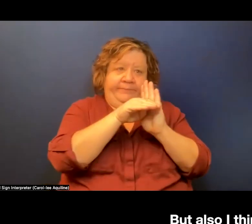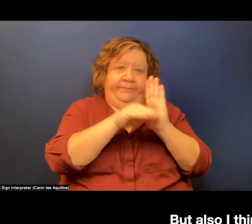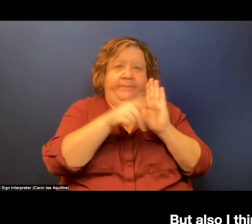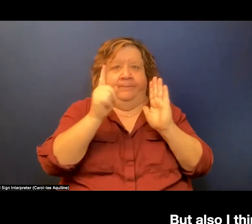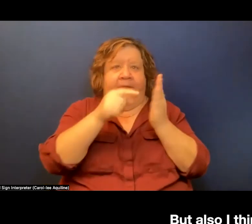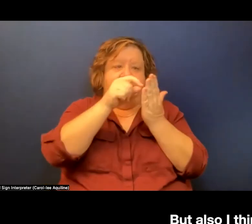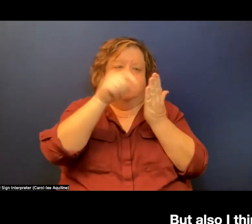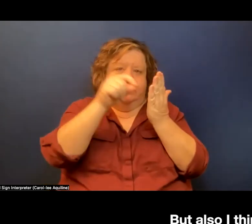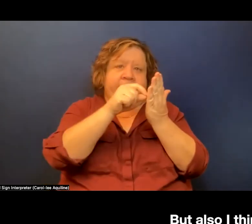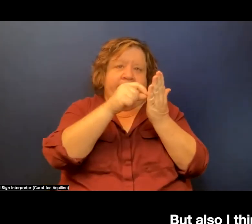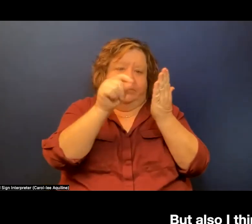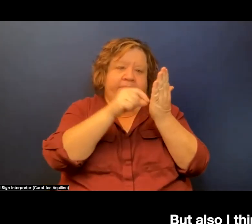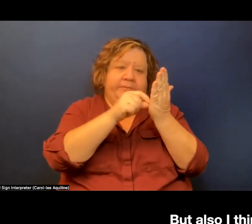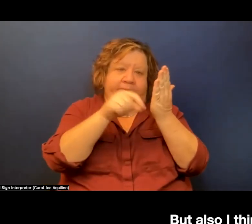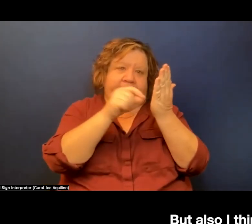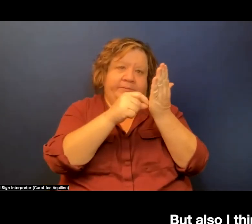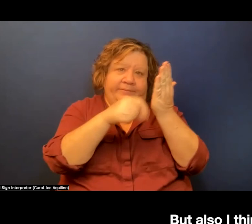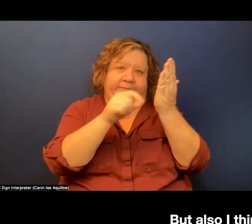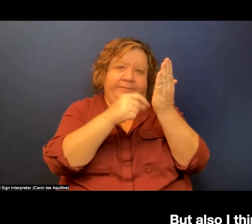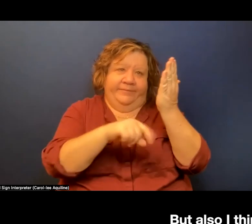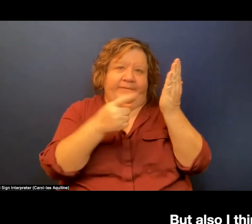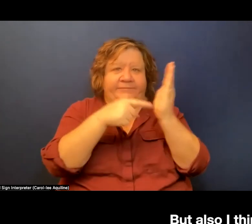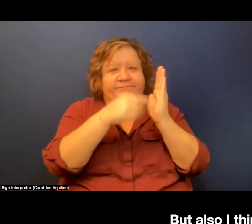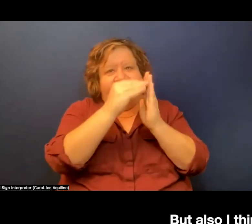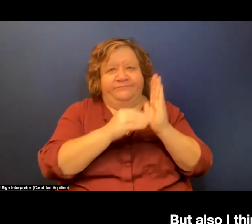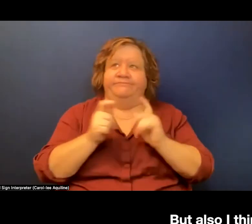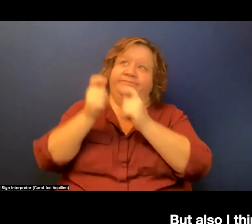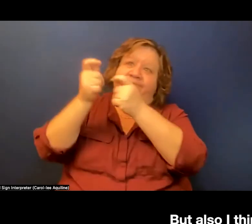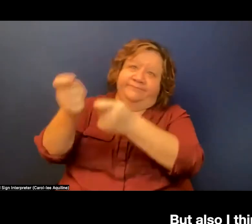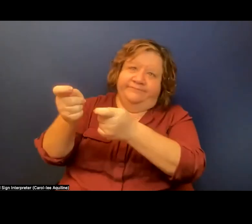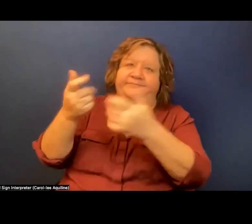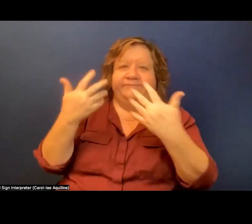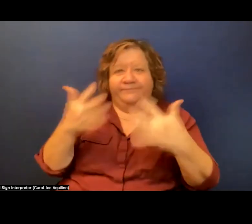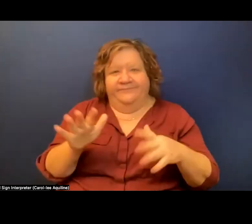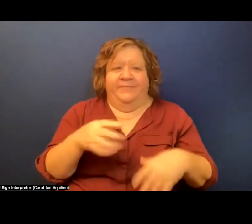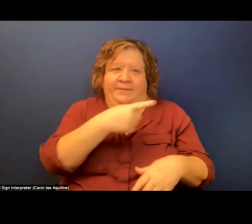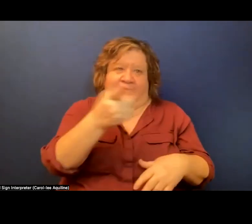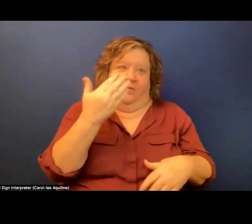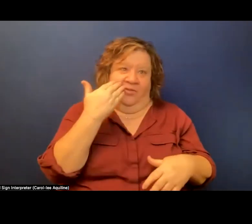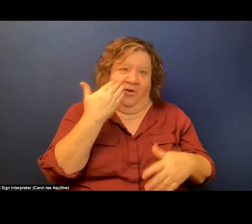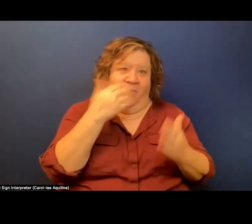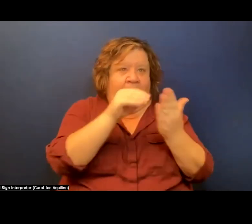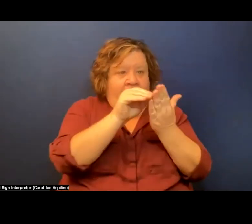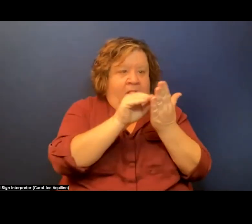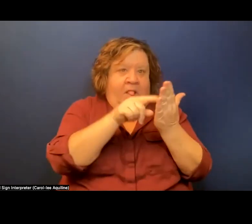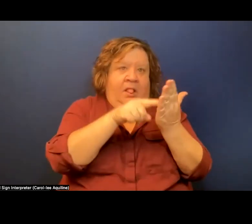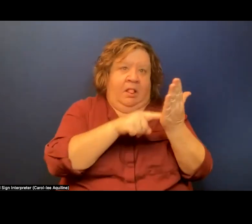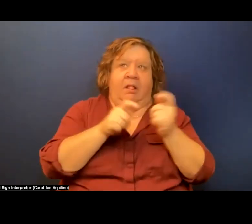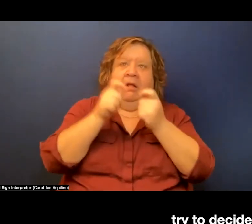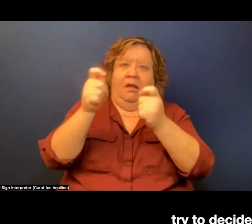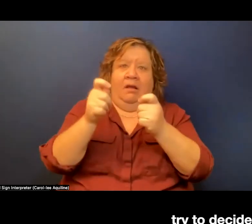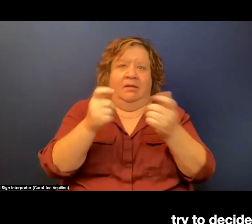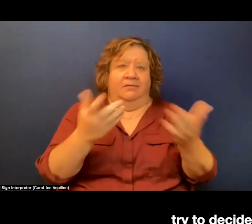will know about. But also, I think because we're quite far removed from country level, there are risks if we try